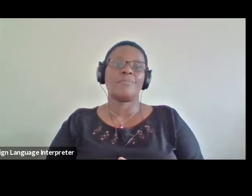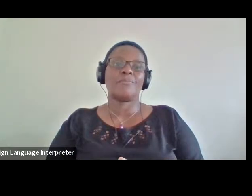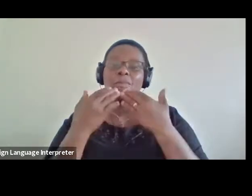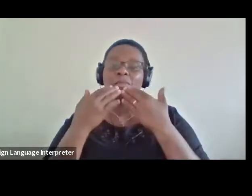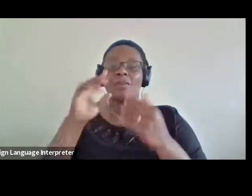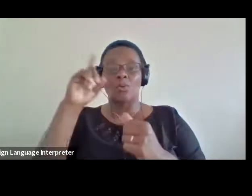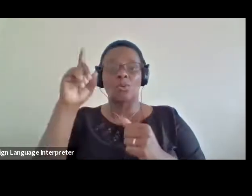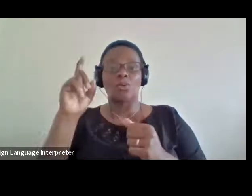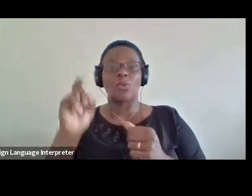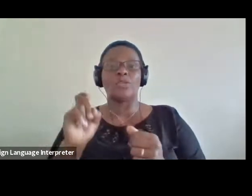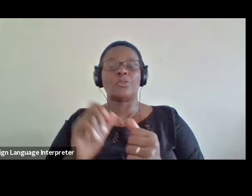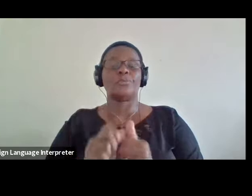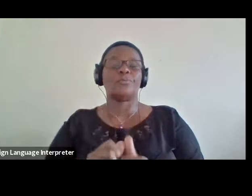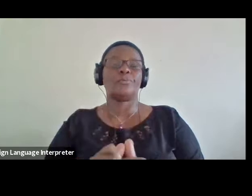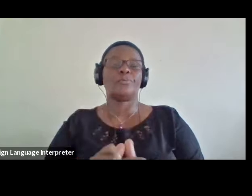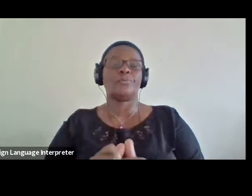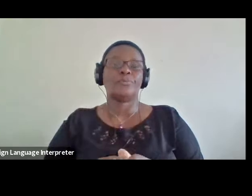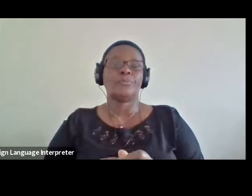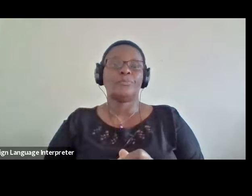out of that.